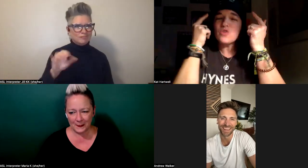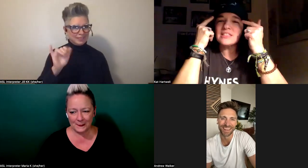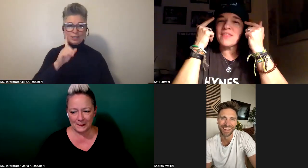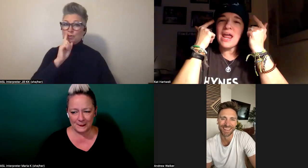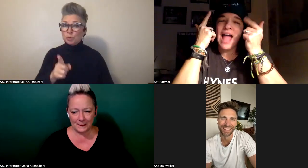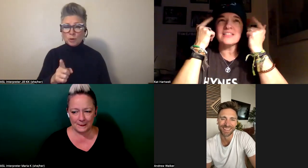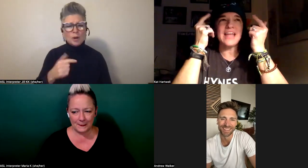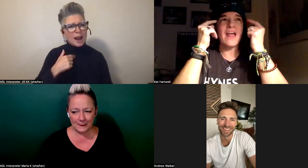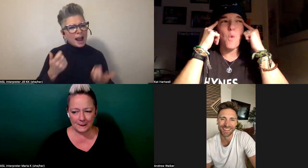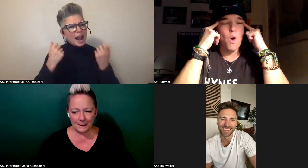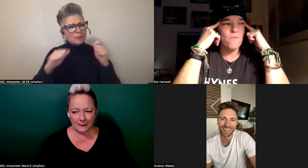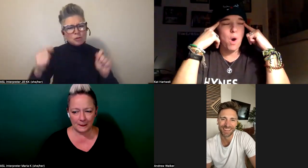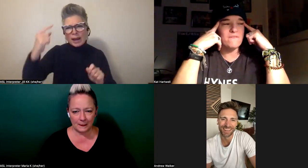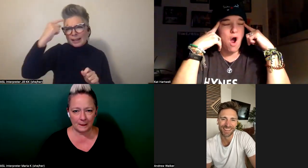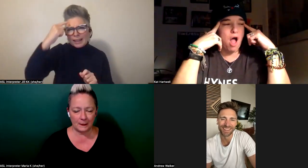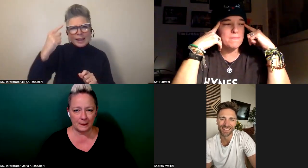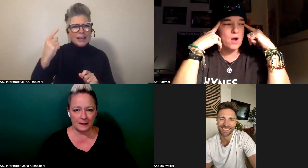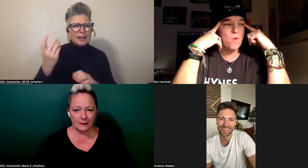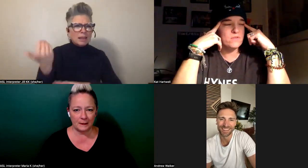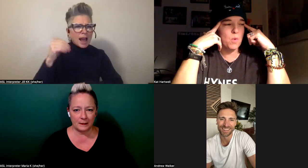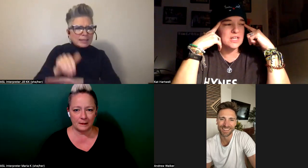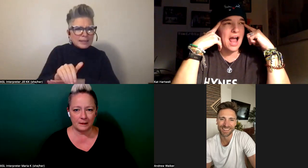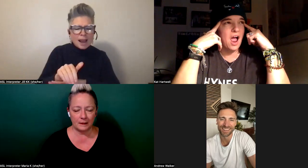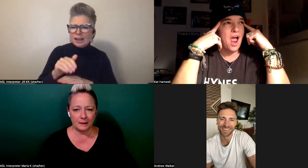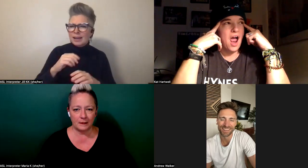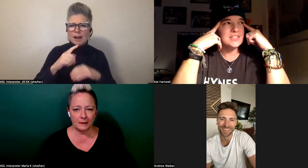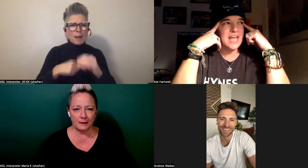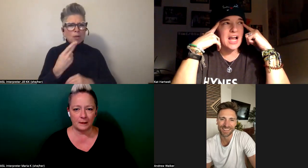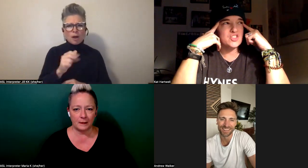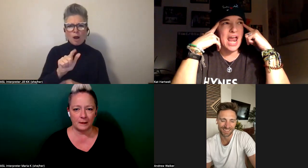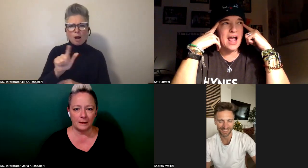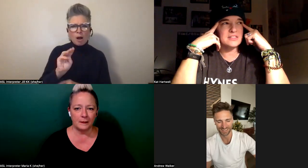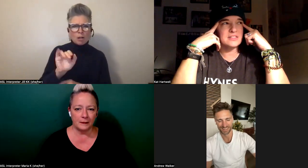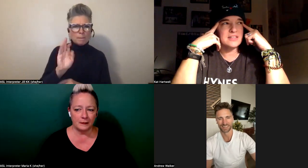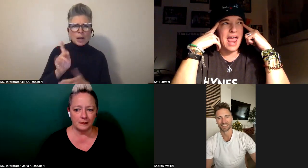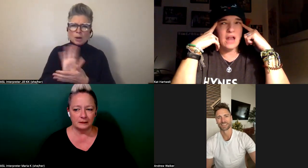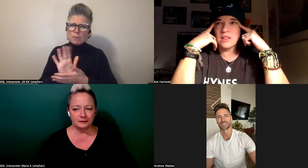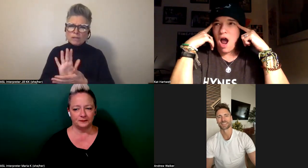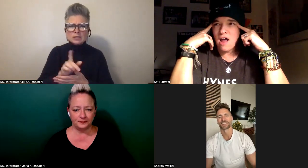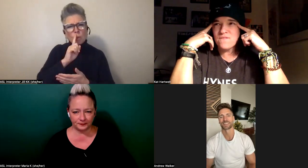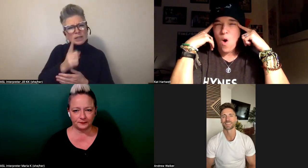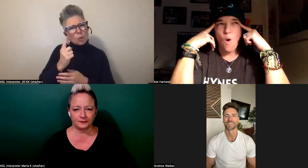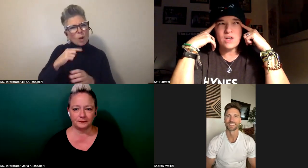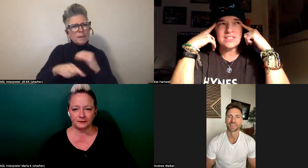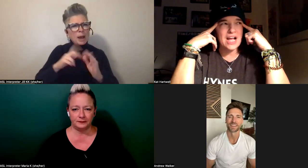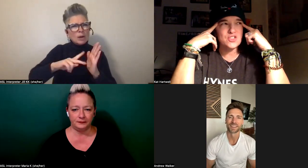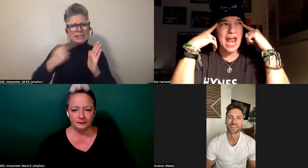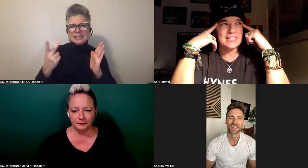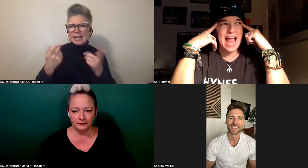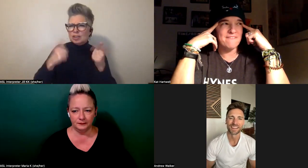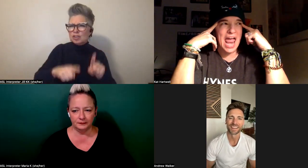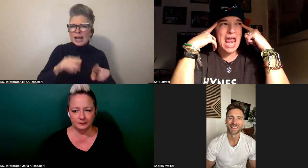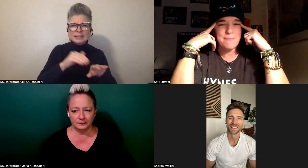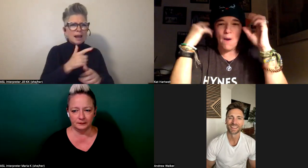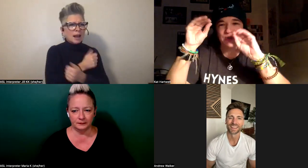I was trying to think that one of the Hallmark movies was it like a second chance at love or a second